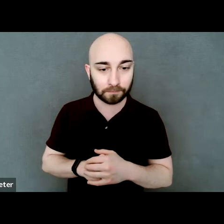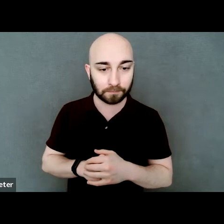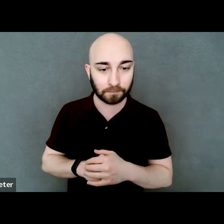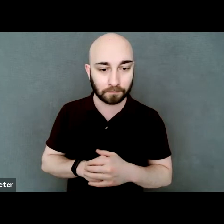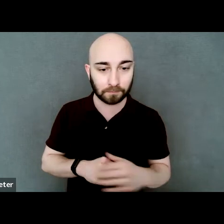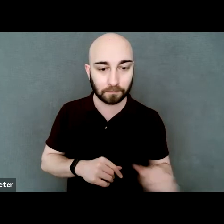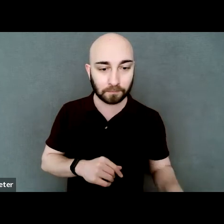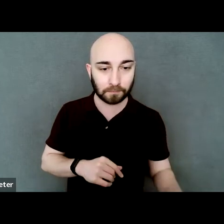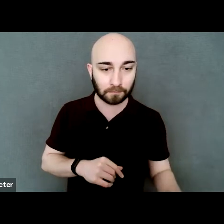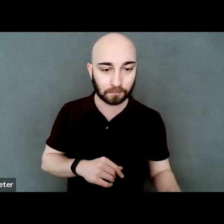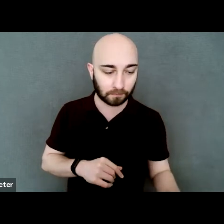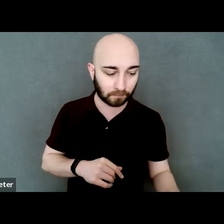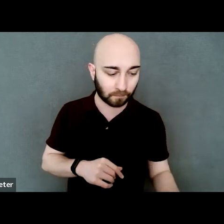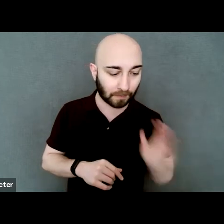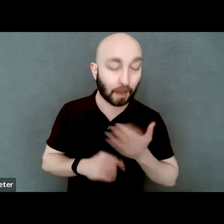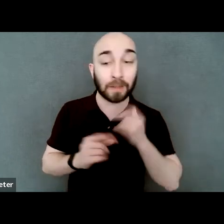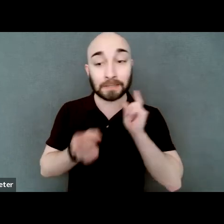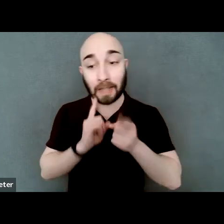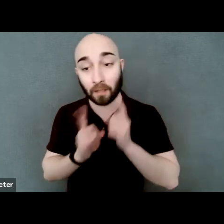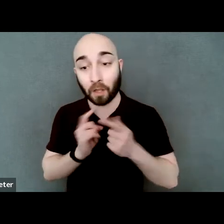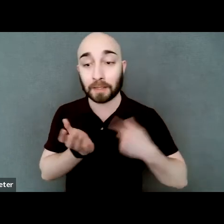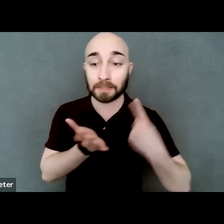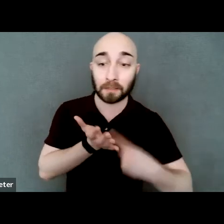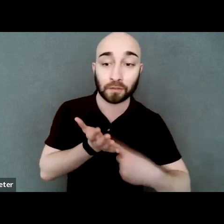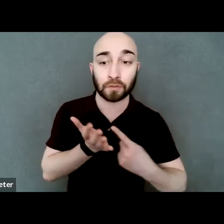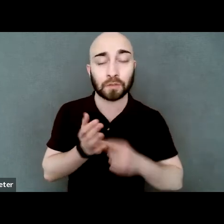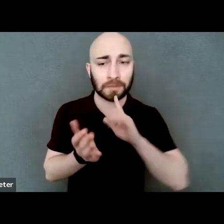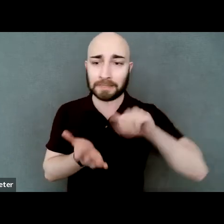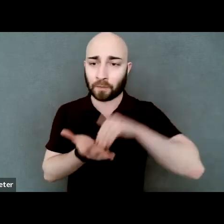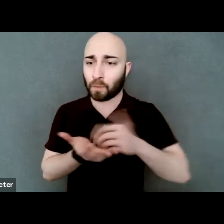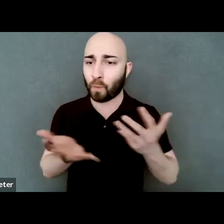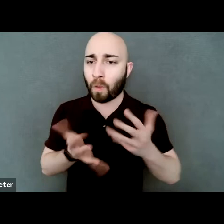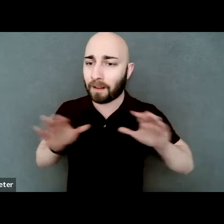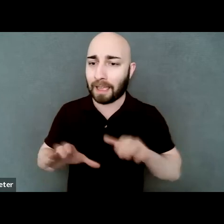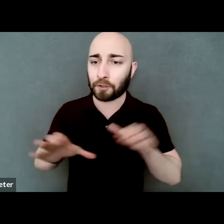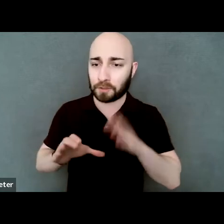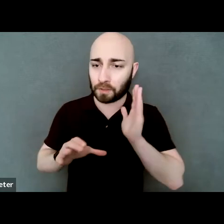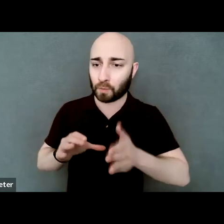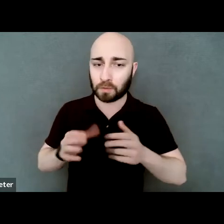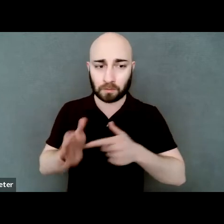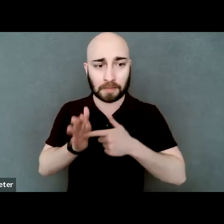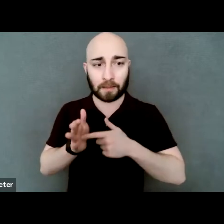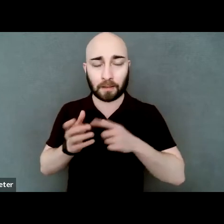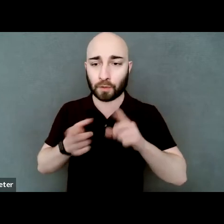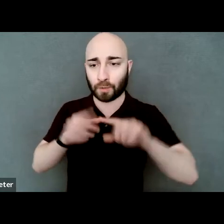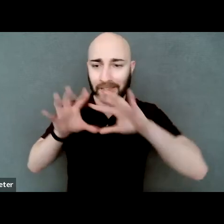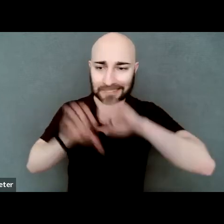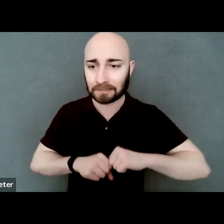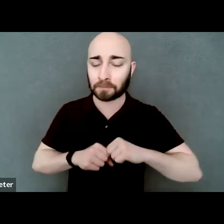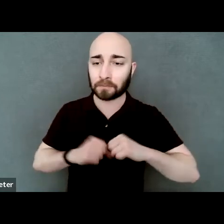So our dialogue and discussion centered on what actions we were going to take to dismantle inequities in our